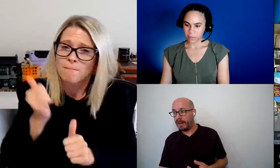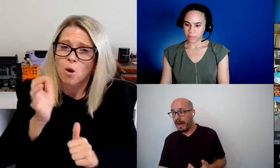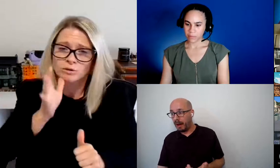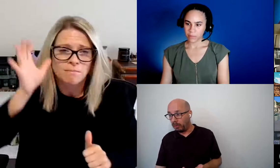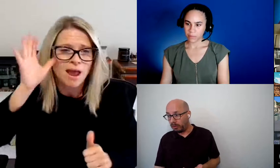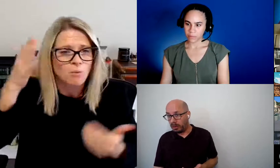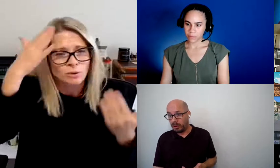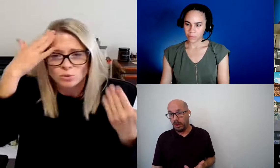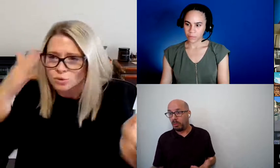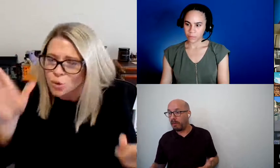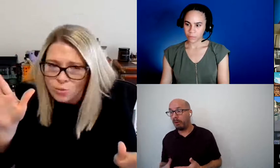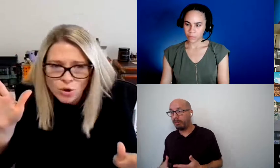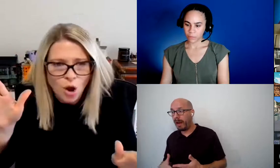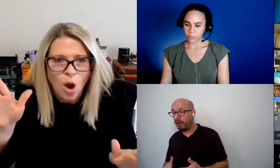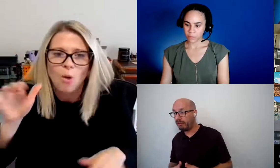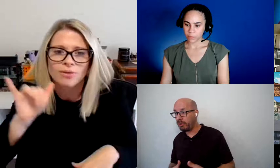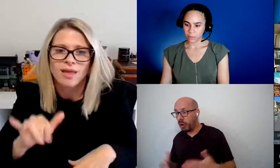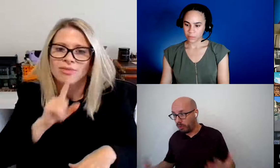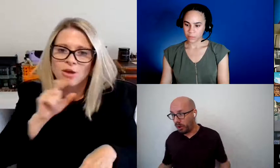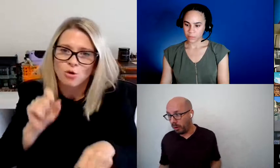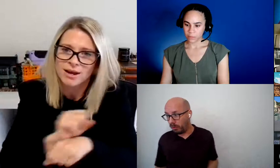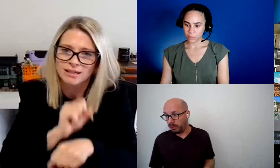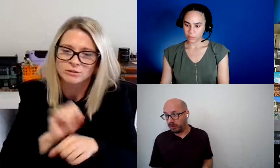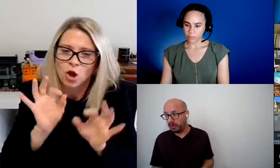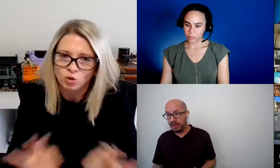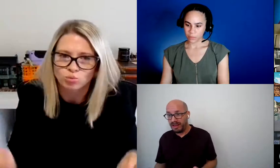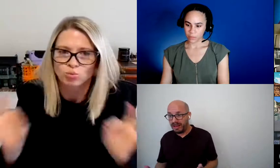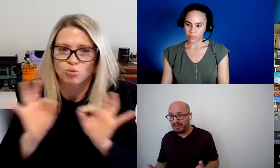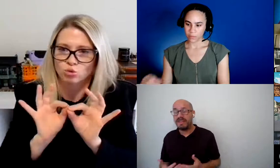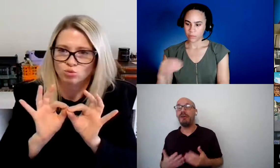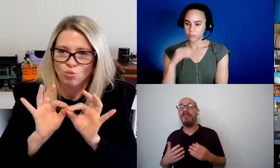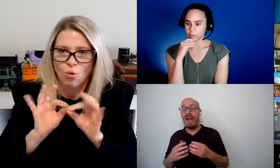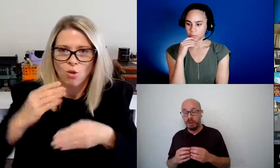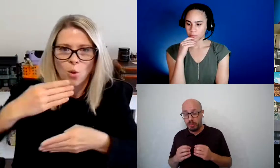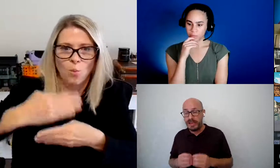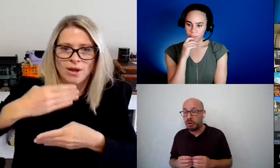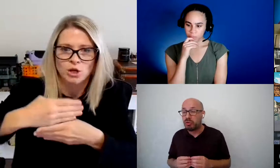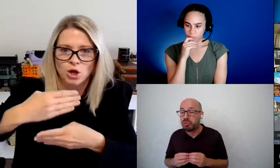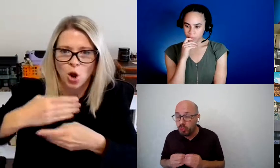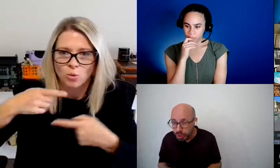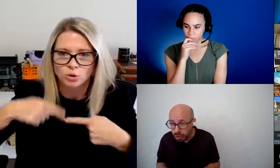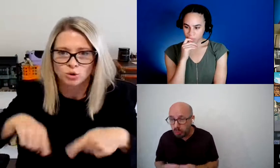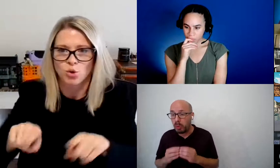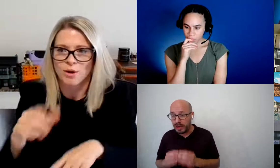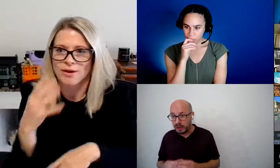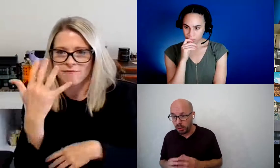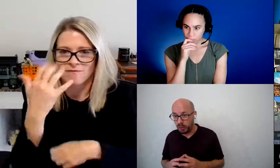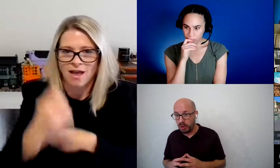Now, what most parents don't know is that there is actually a crucial window